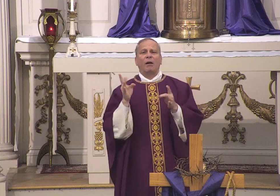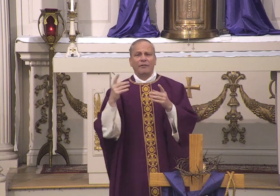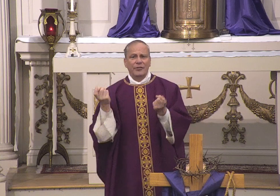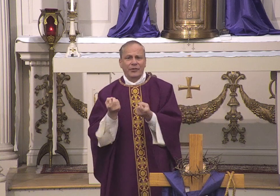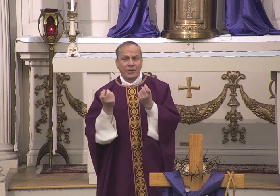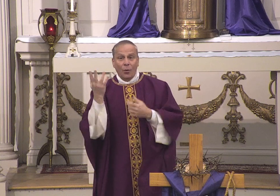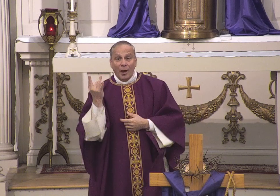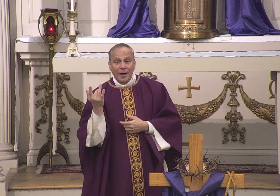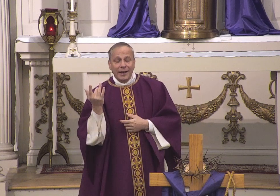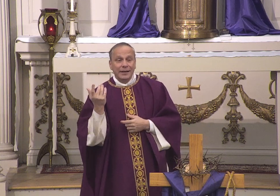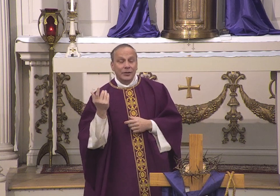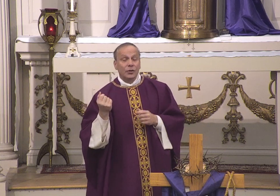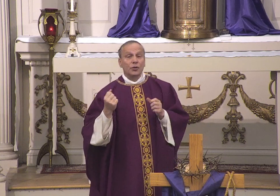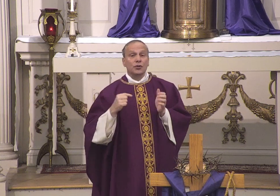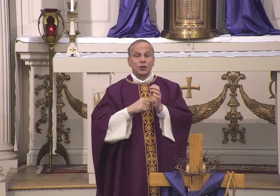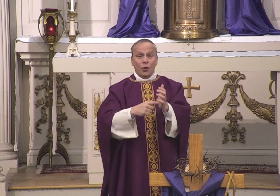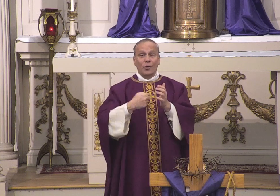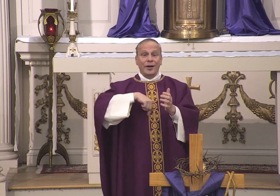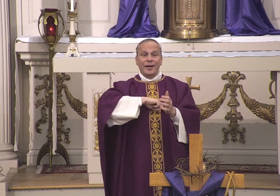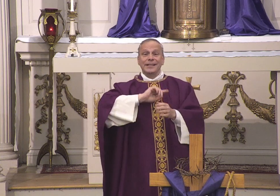hopeless.